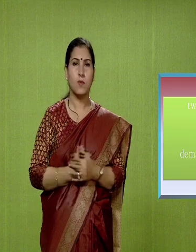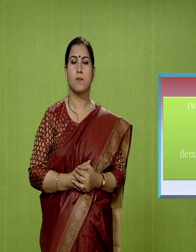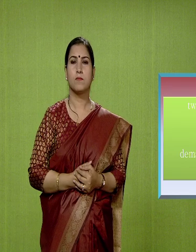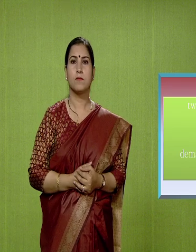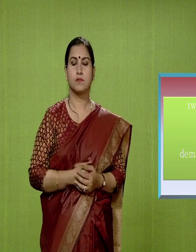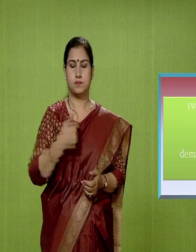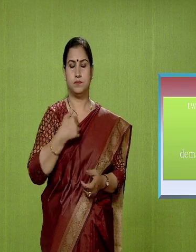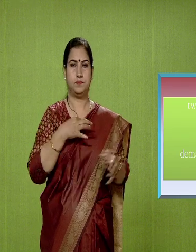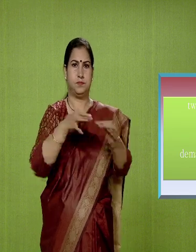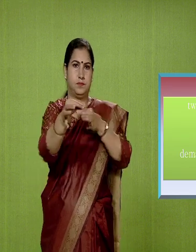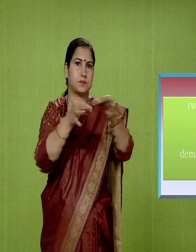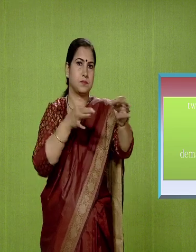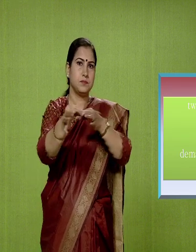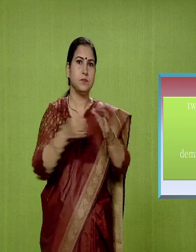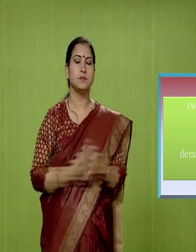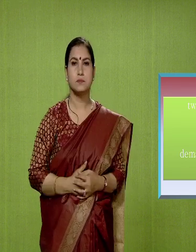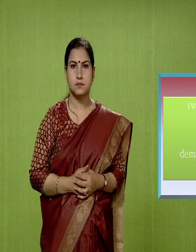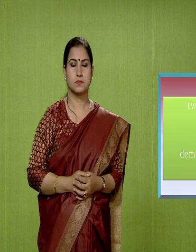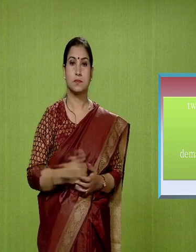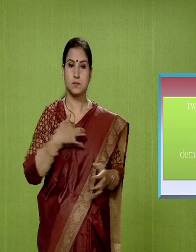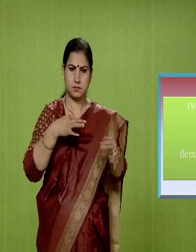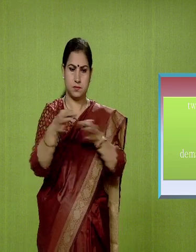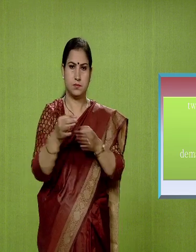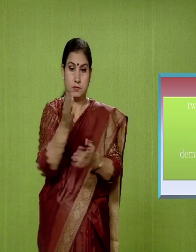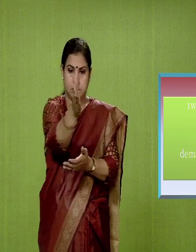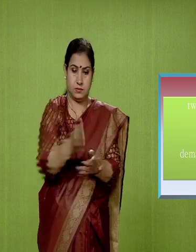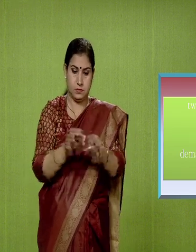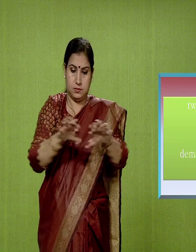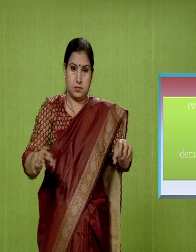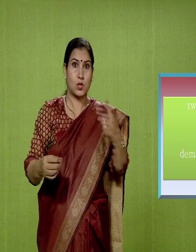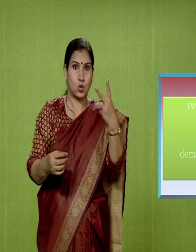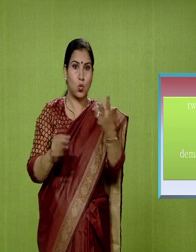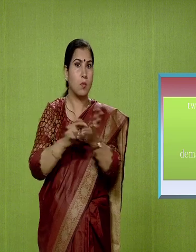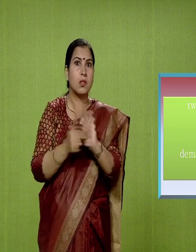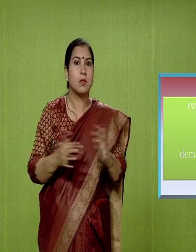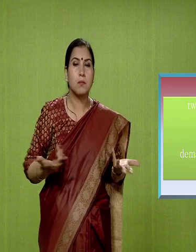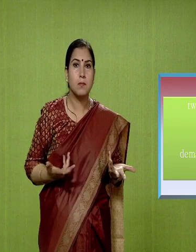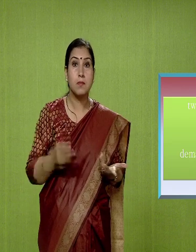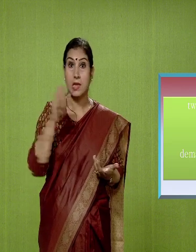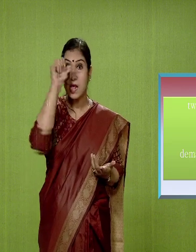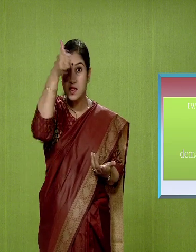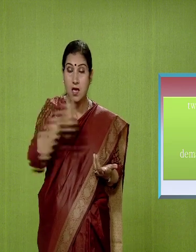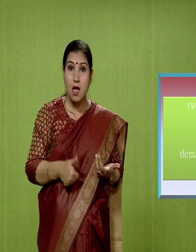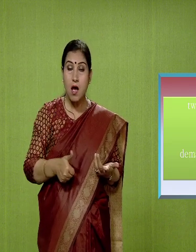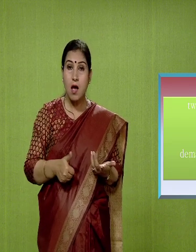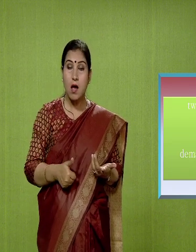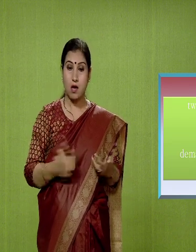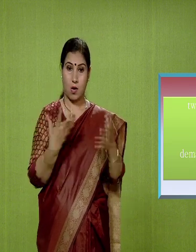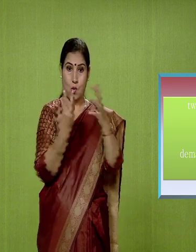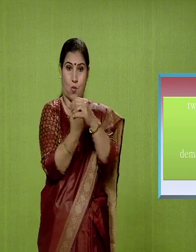I will tell you. Two nation theory meant that India was not one nation,